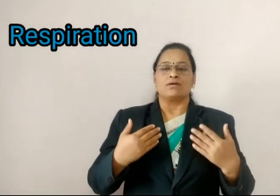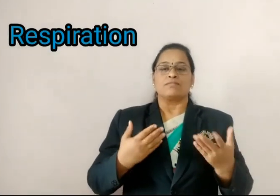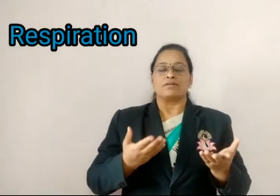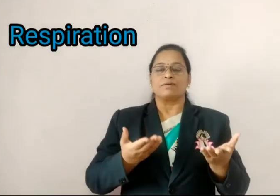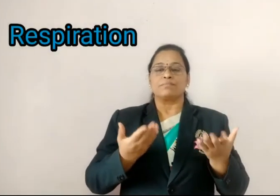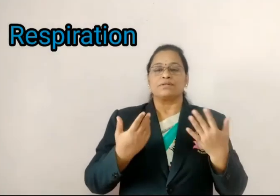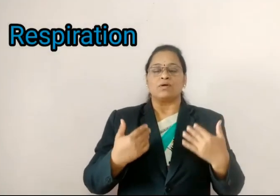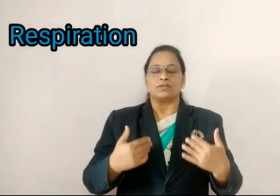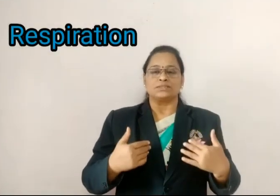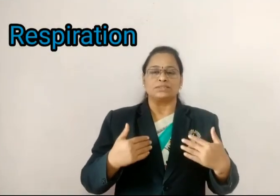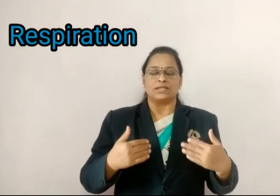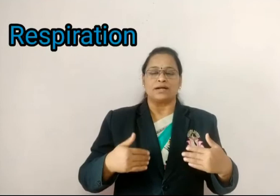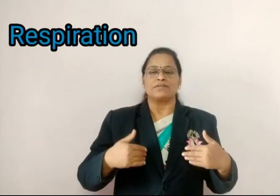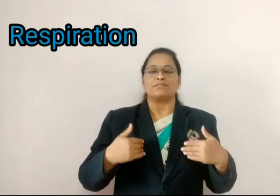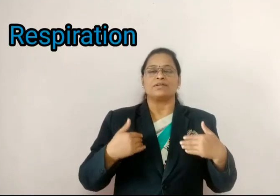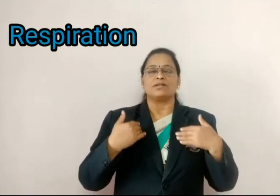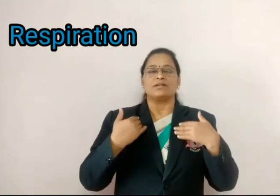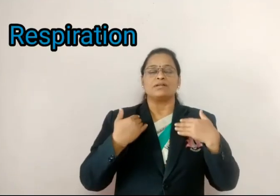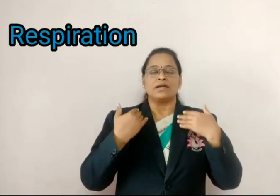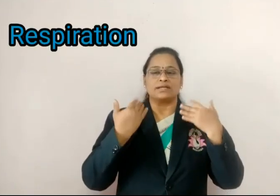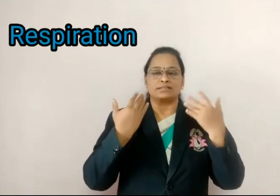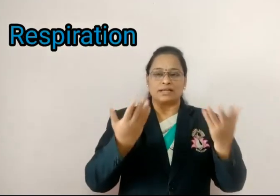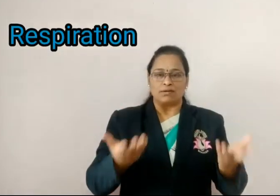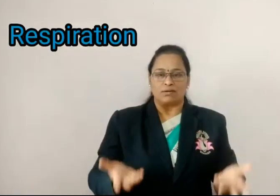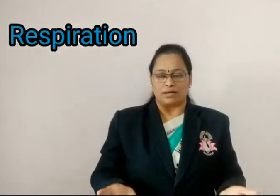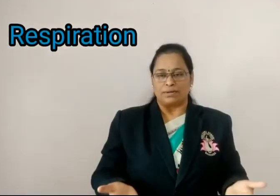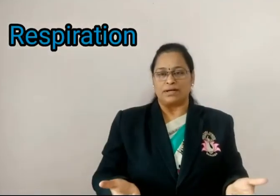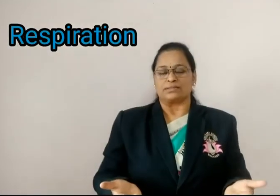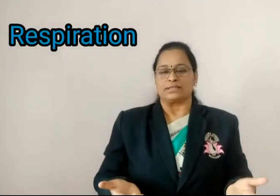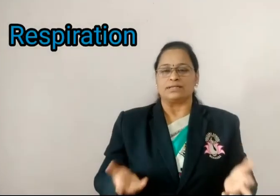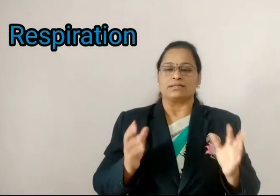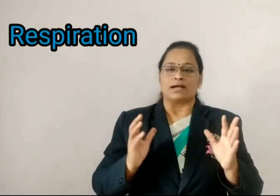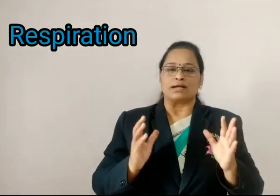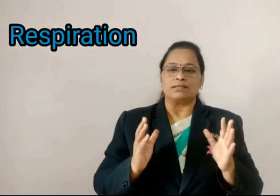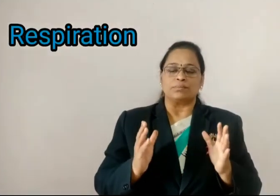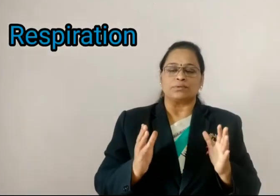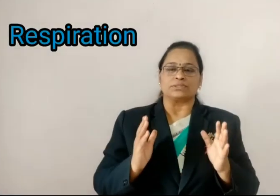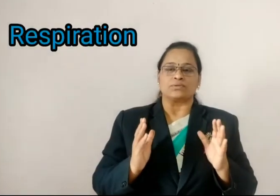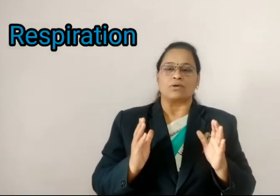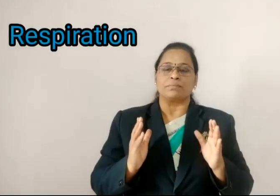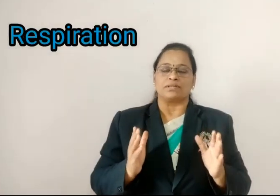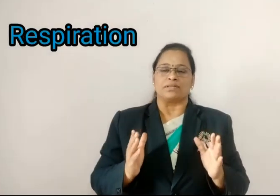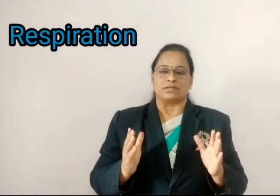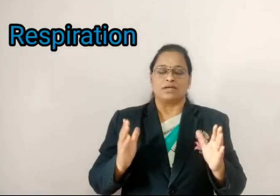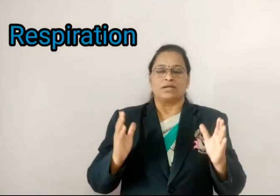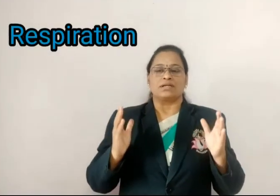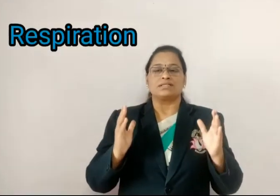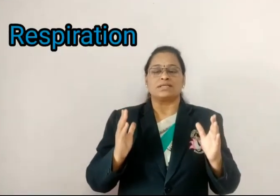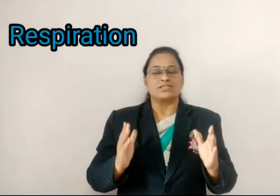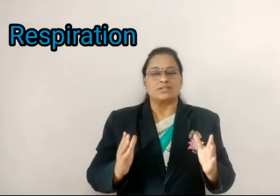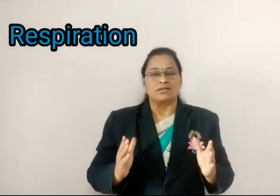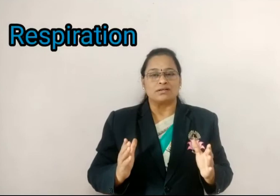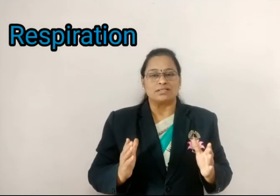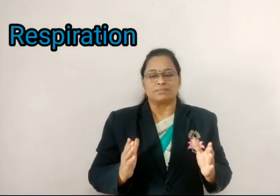when we breathe oxygen and when we exhale carbon dioxide, that is the process called breathing. It is external